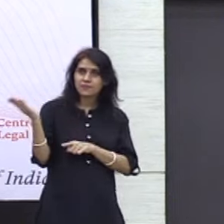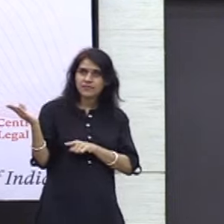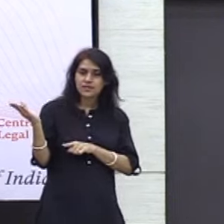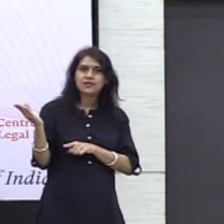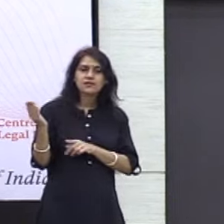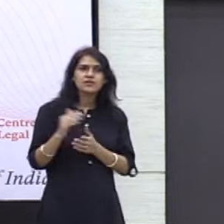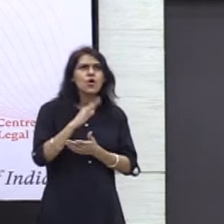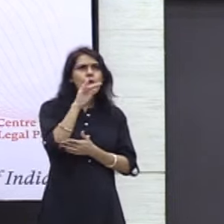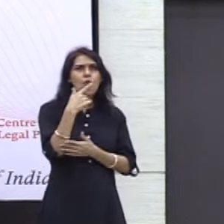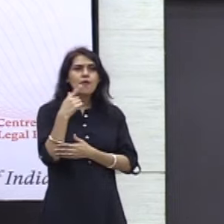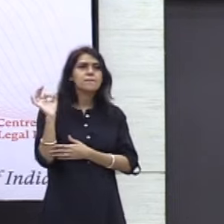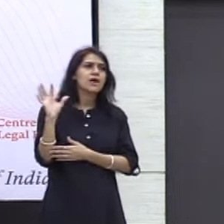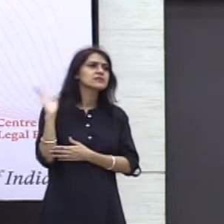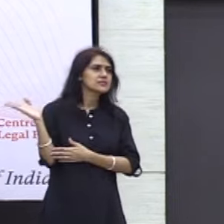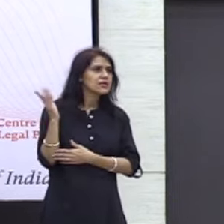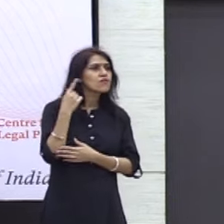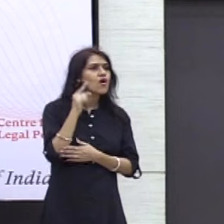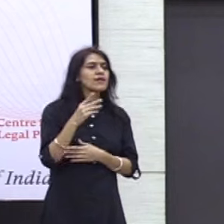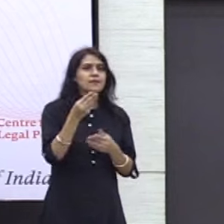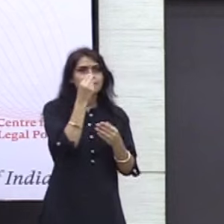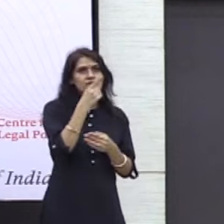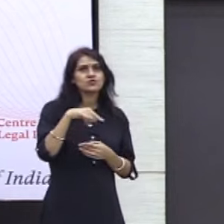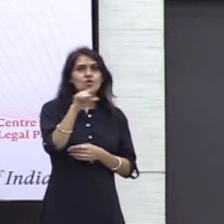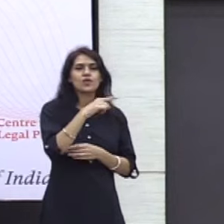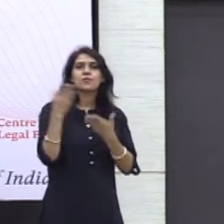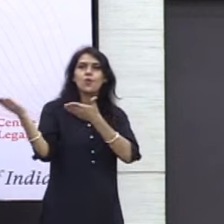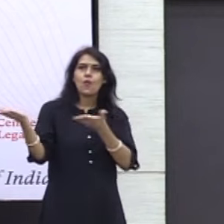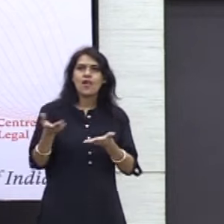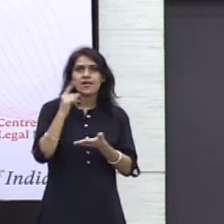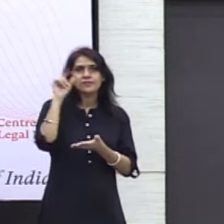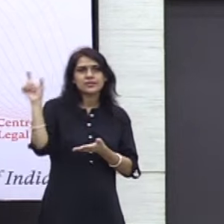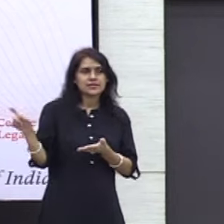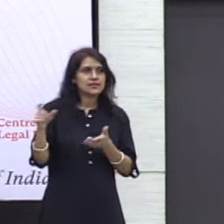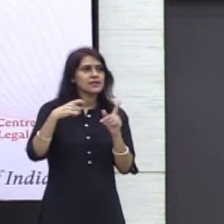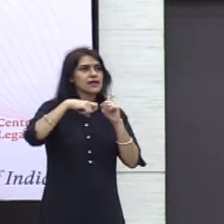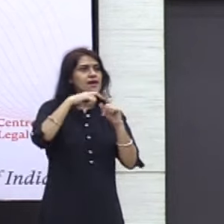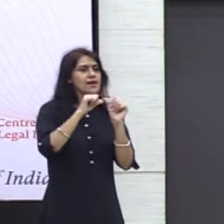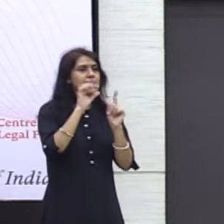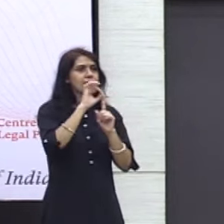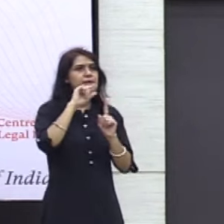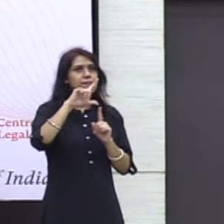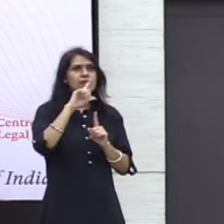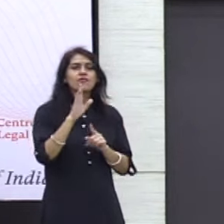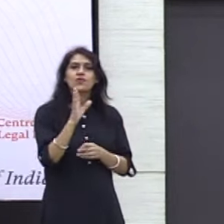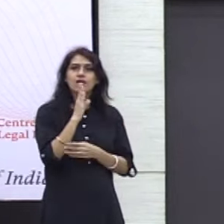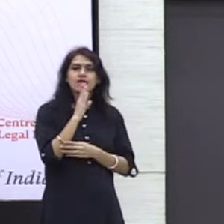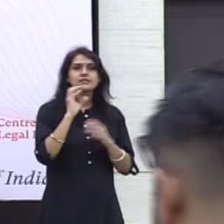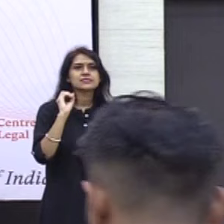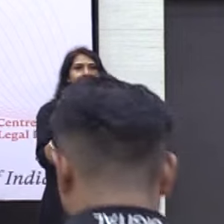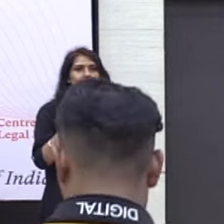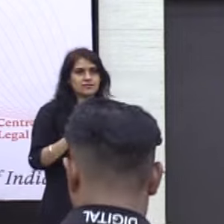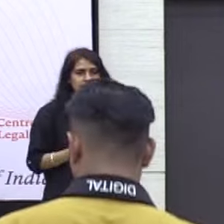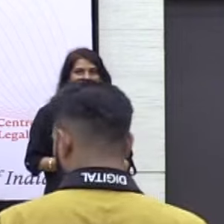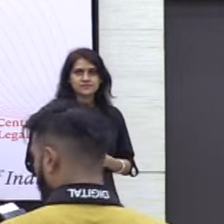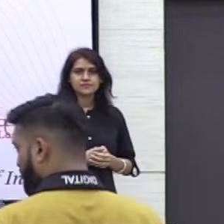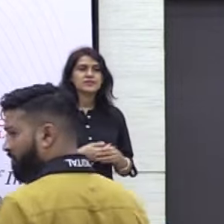Sibal. So now, ladies and gentlemen, please join me in welcoming Mr. Kapil Sibal to deliver the inaugural lecture on crime